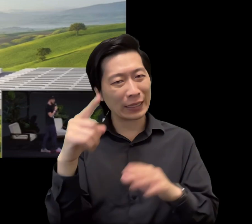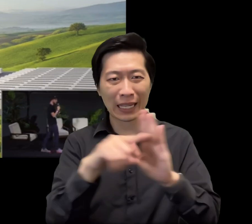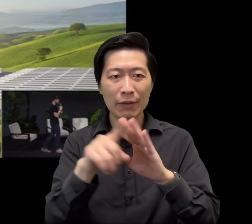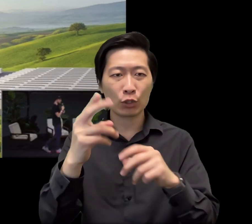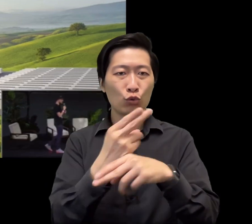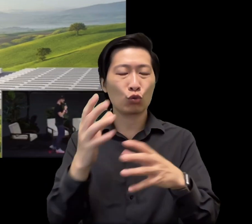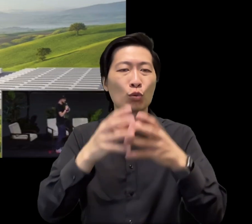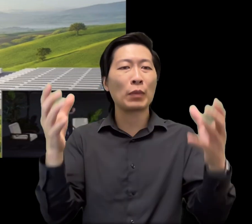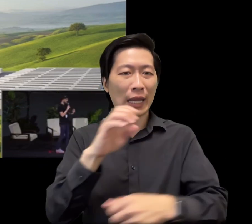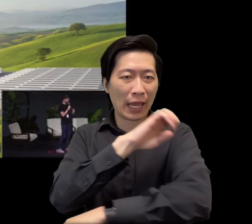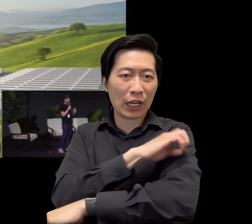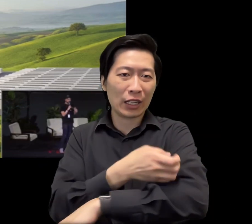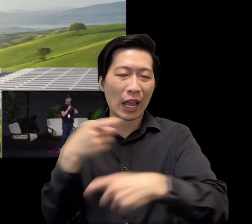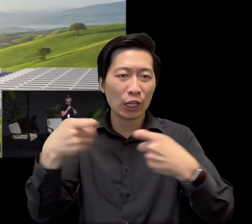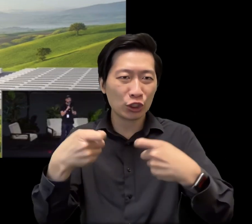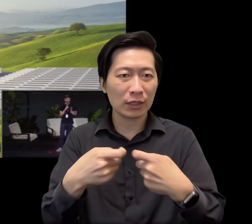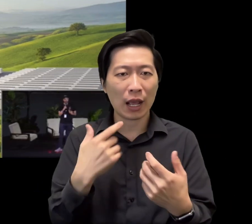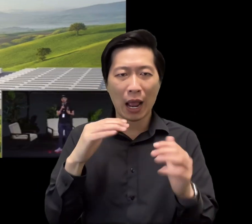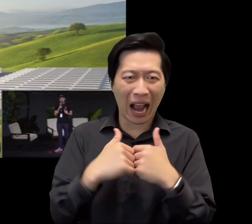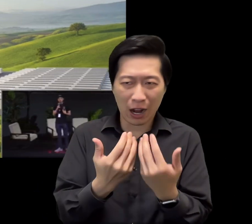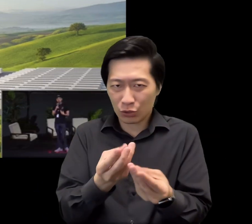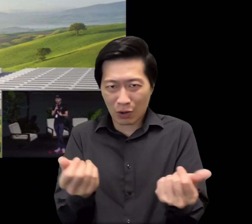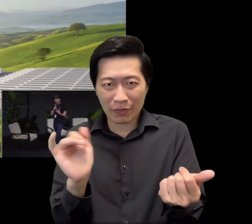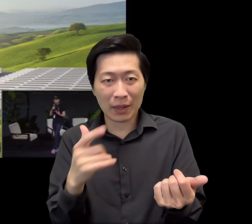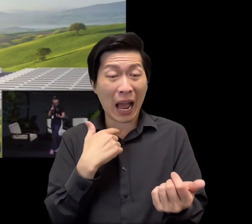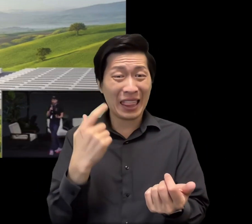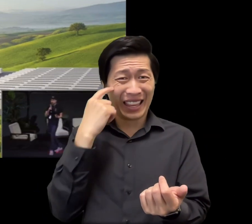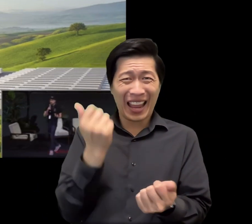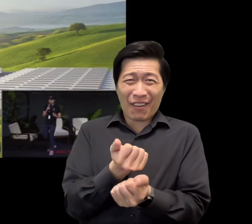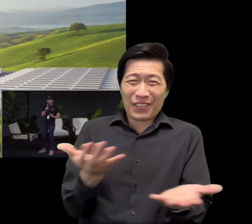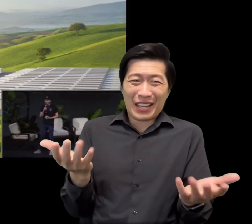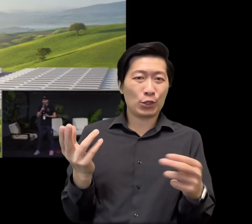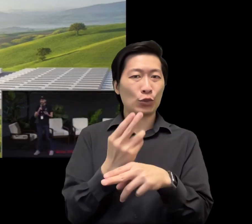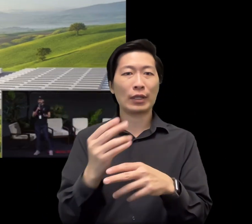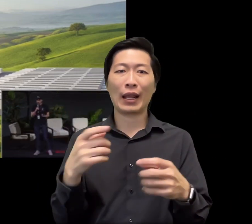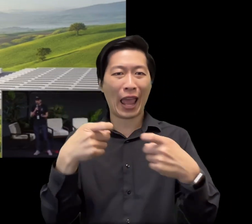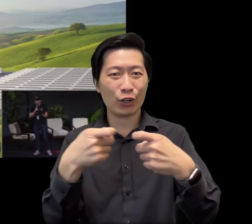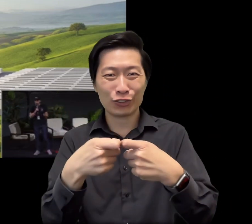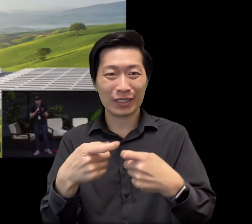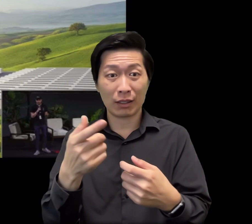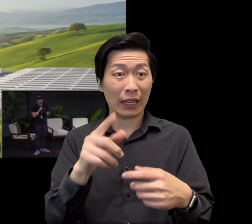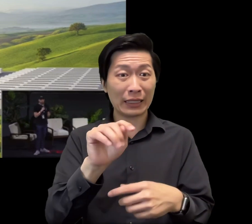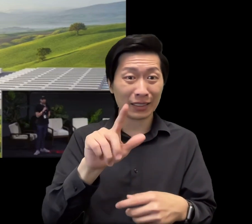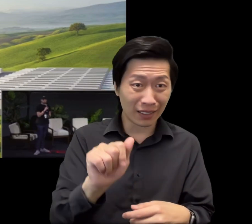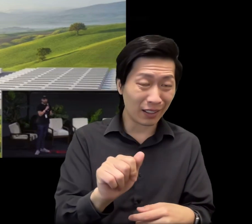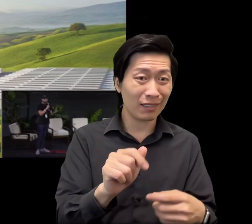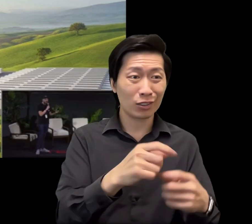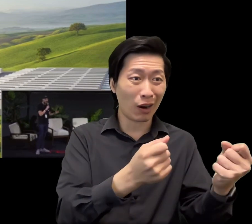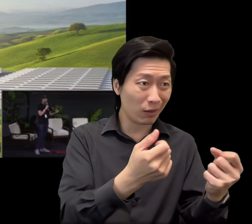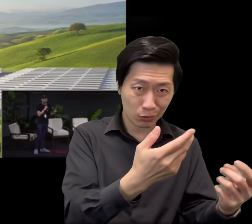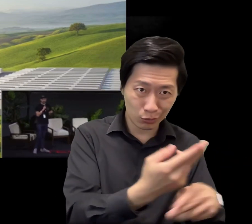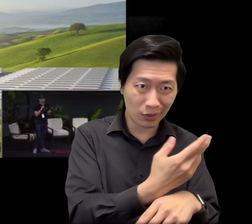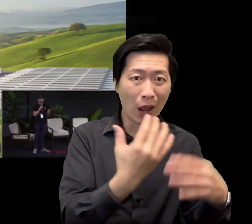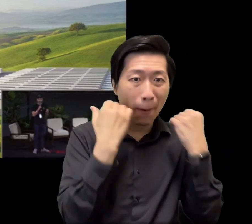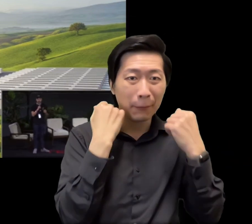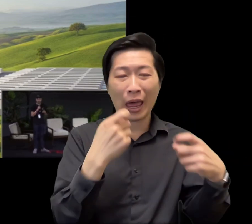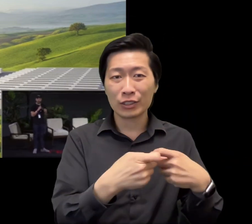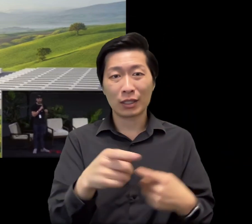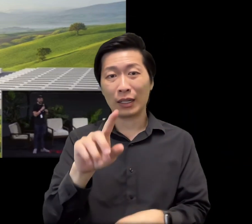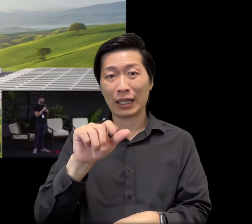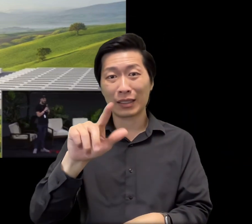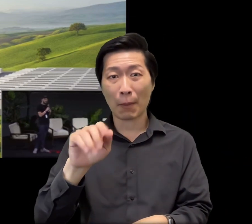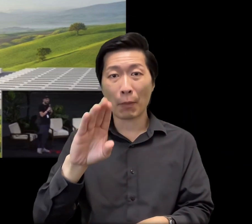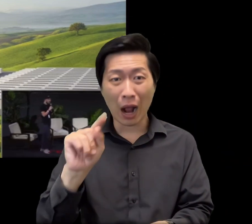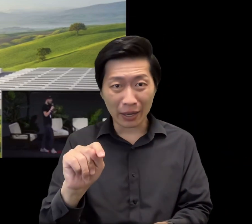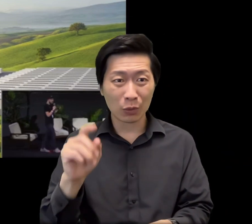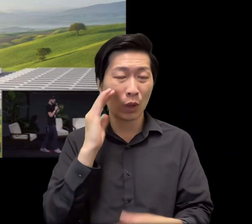a ton of energy. So how do you get around that? It's like, well, I think everything uses energy. Your Tesla uses a ton of energy. Your Tesla bot is going to use a ton of energy. Like